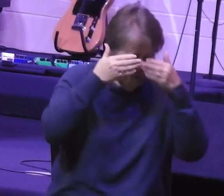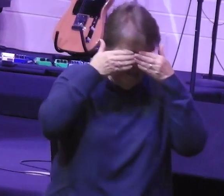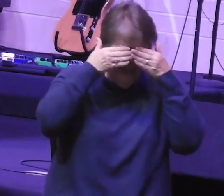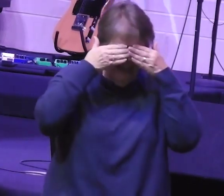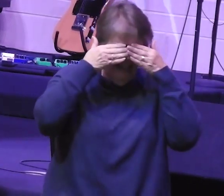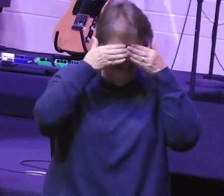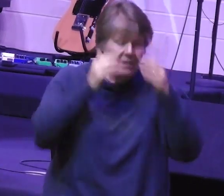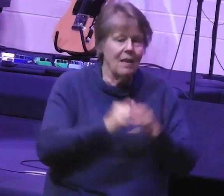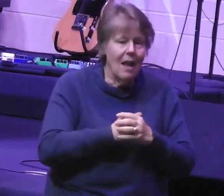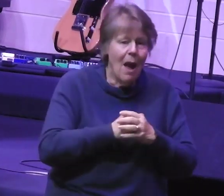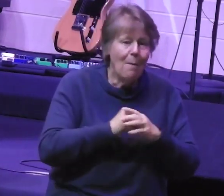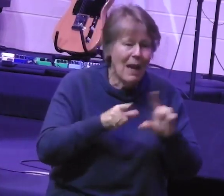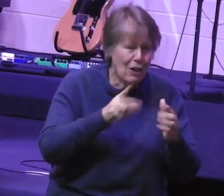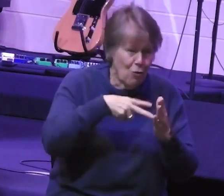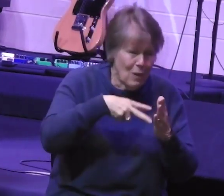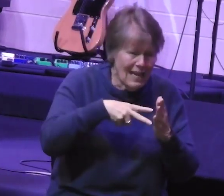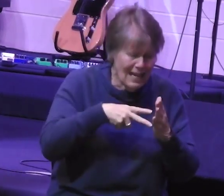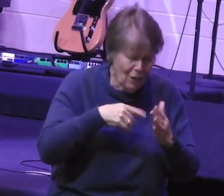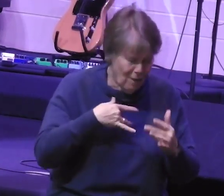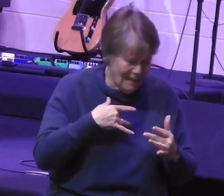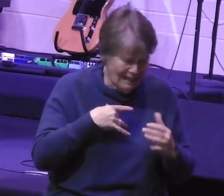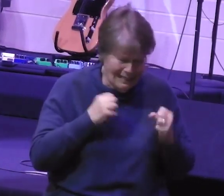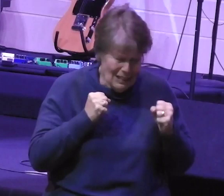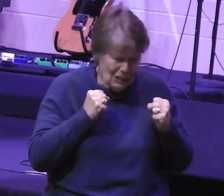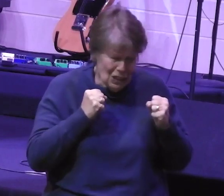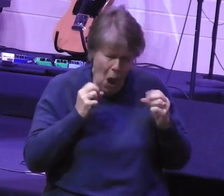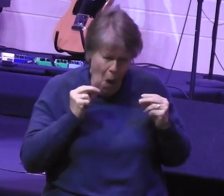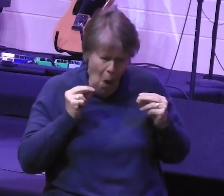have this cringe moment.